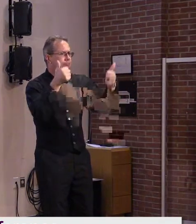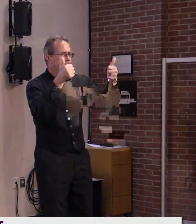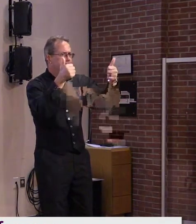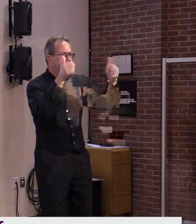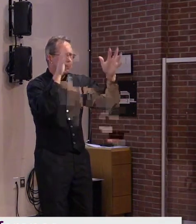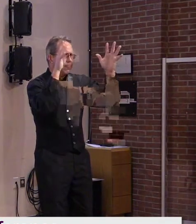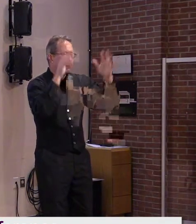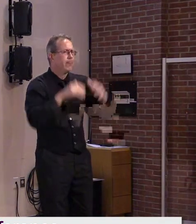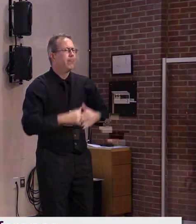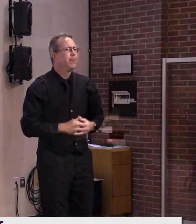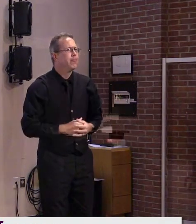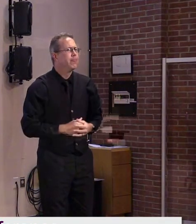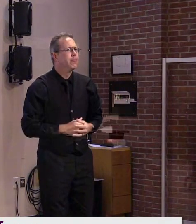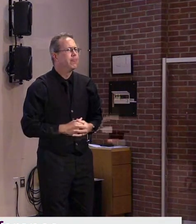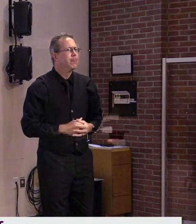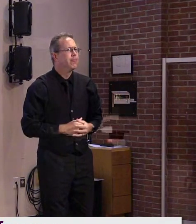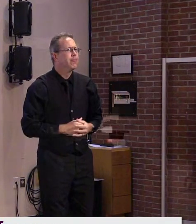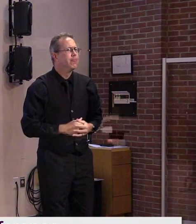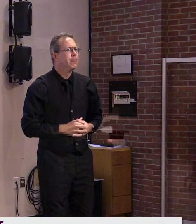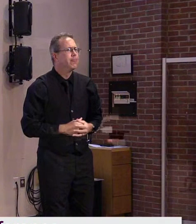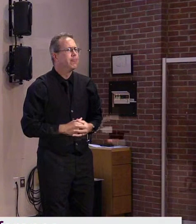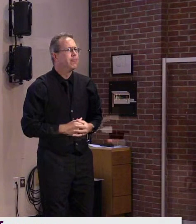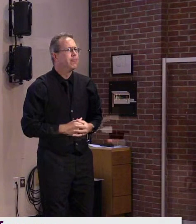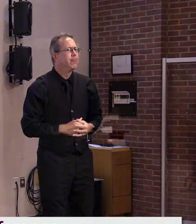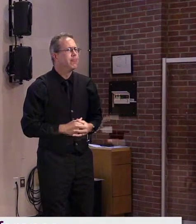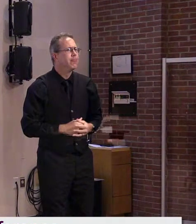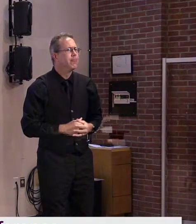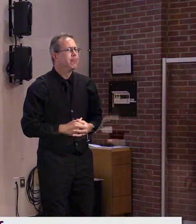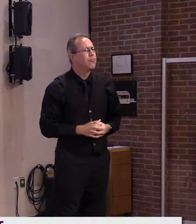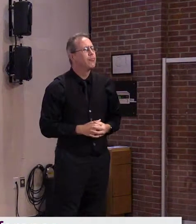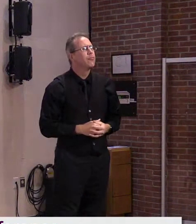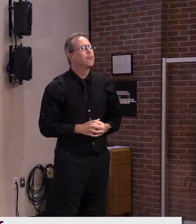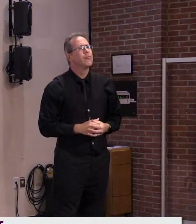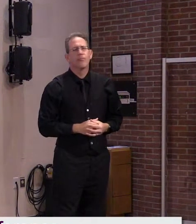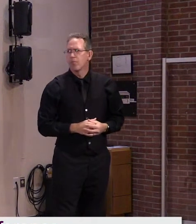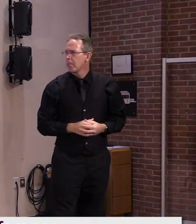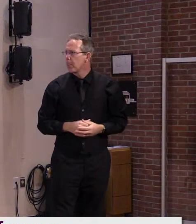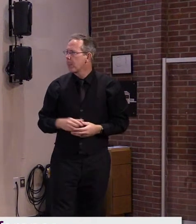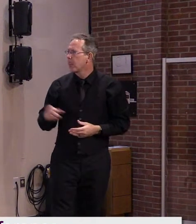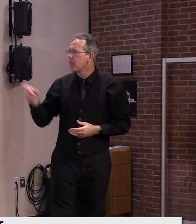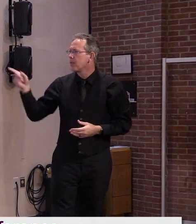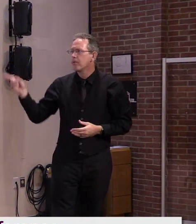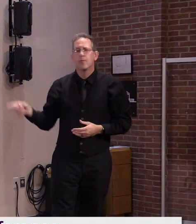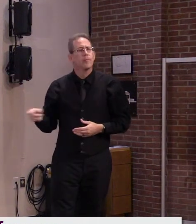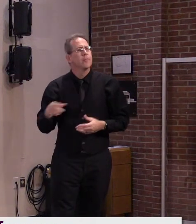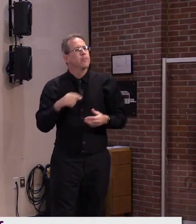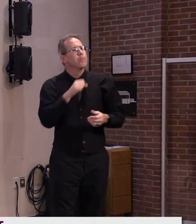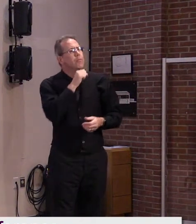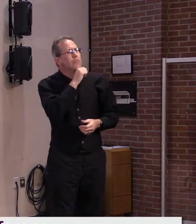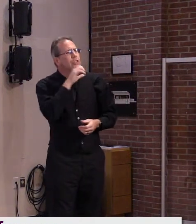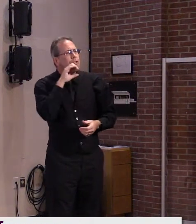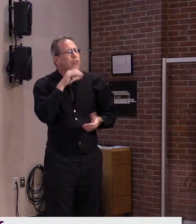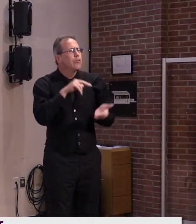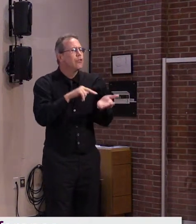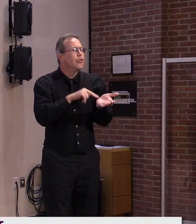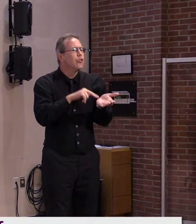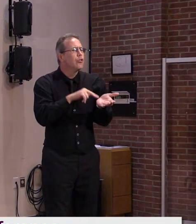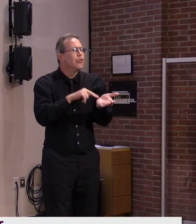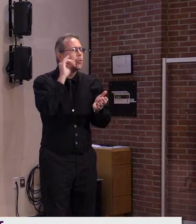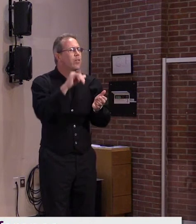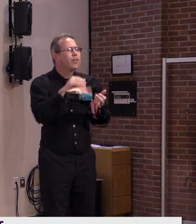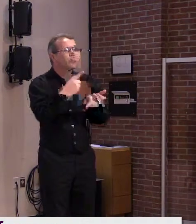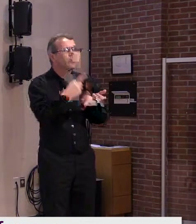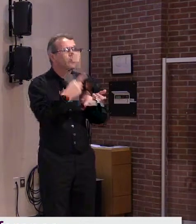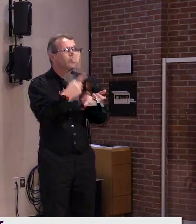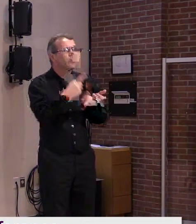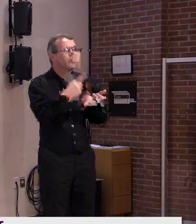semester for higher education. In the outbreak data, you can see that we added an additional outbreak compared to last week. There are